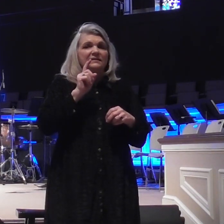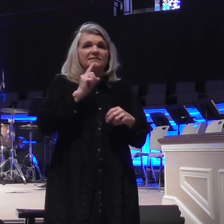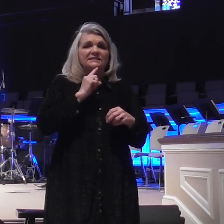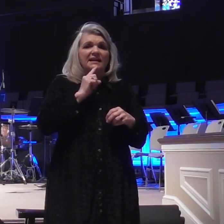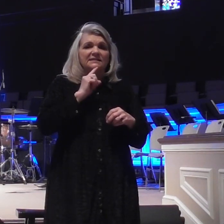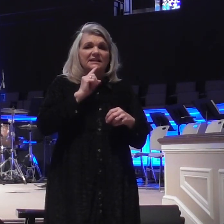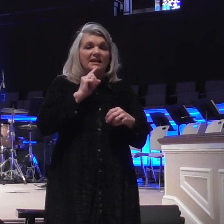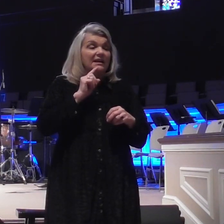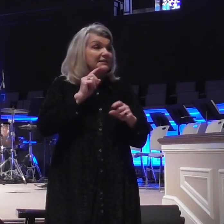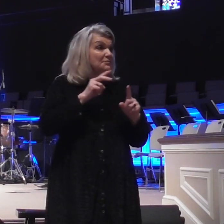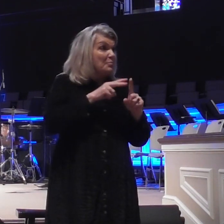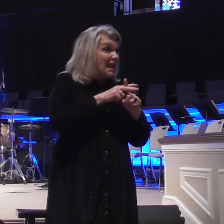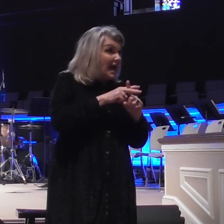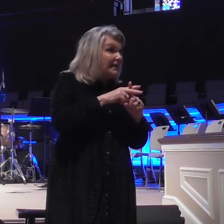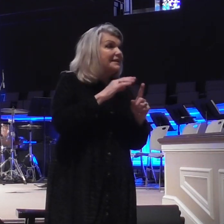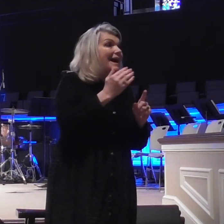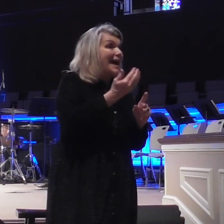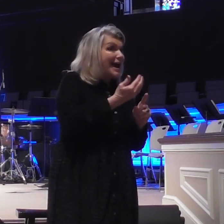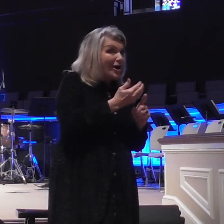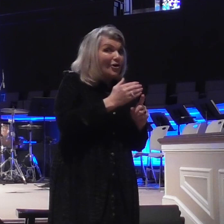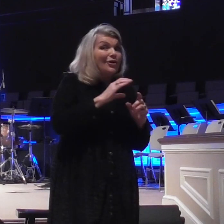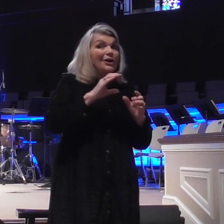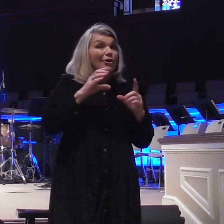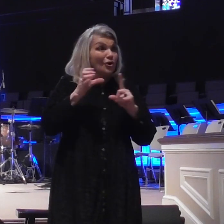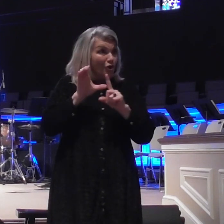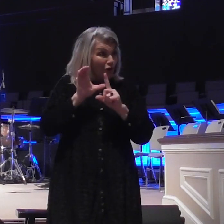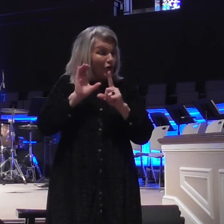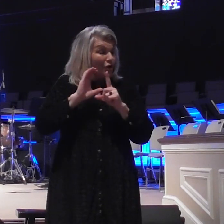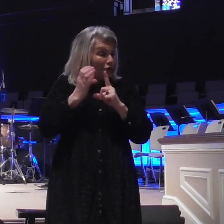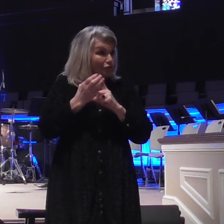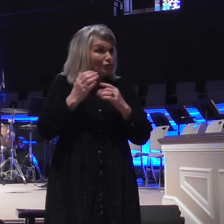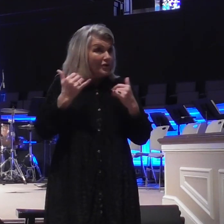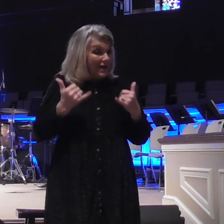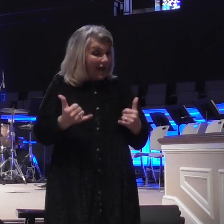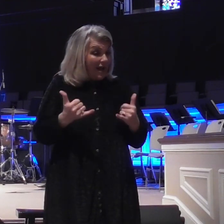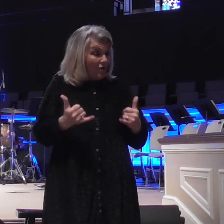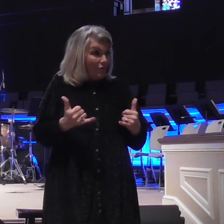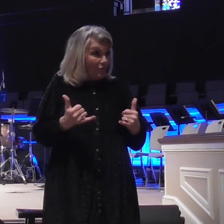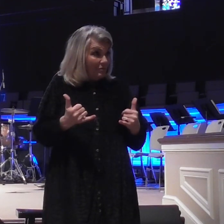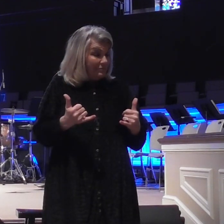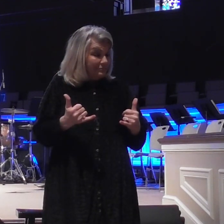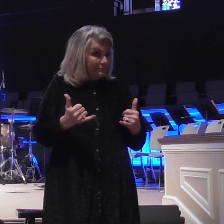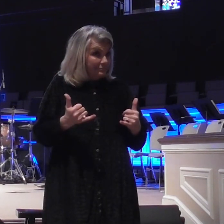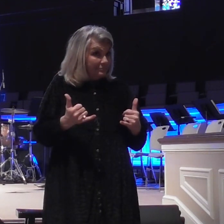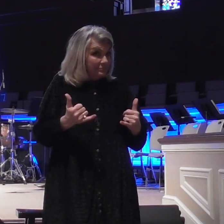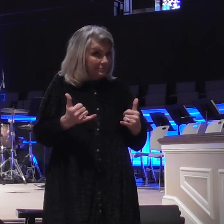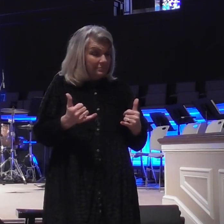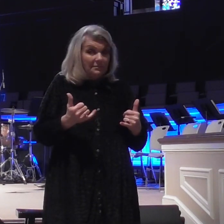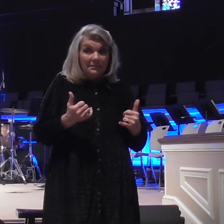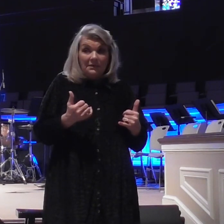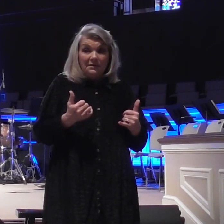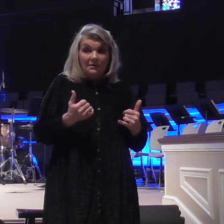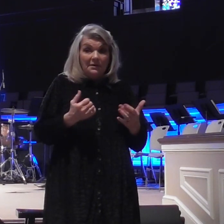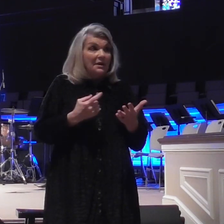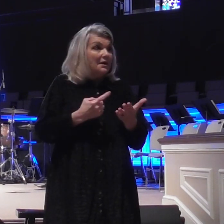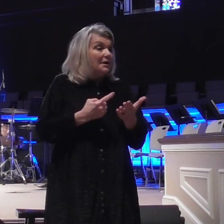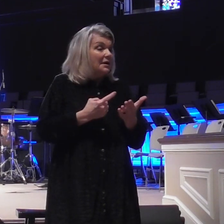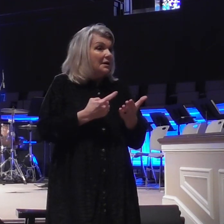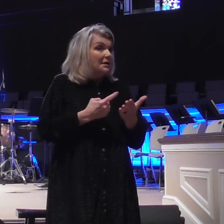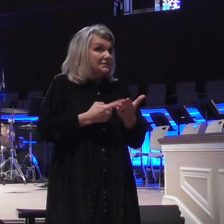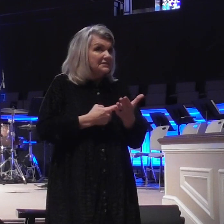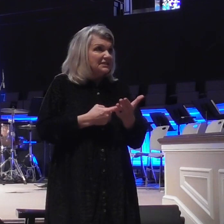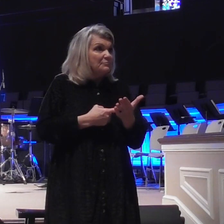to our modern cultural situation, because modern people share the same ideology as the